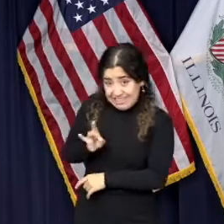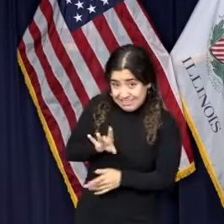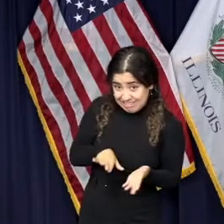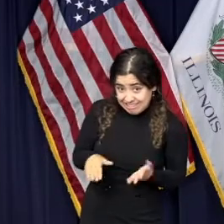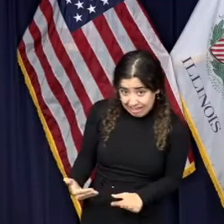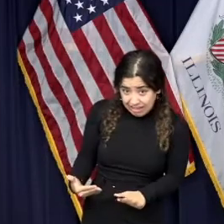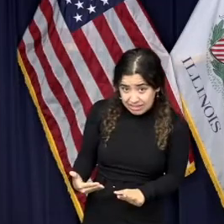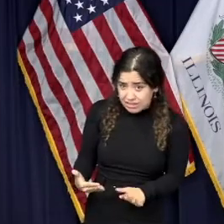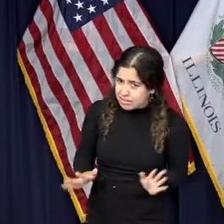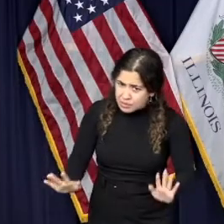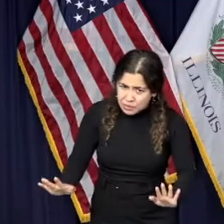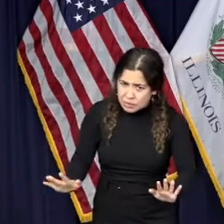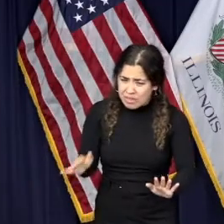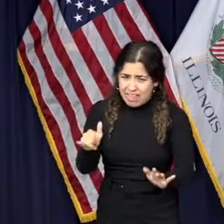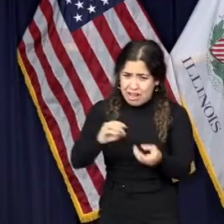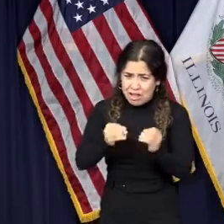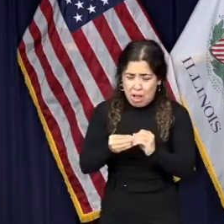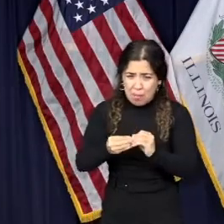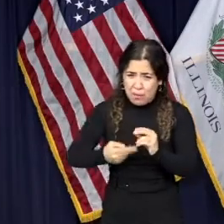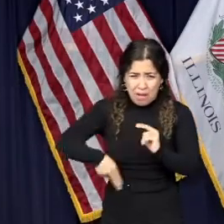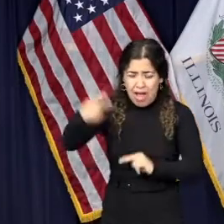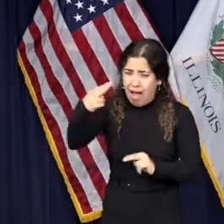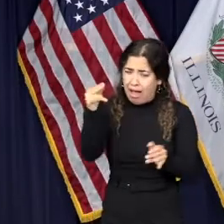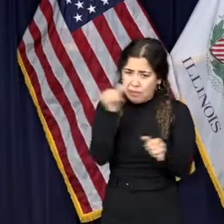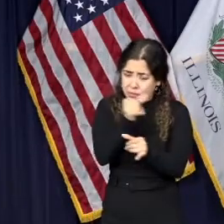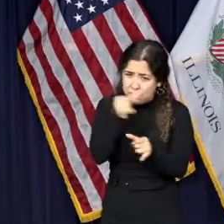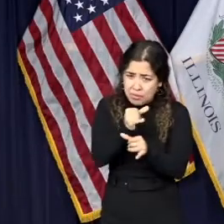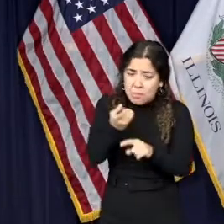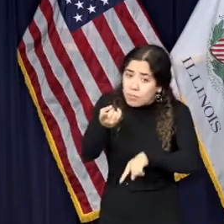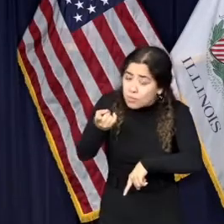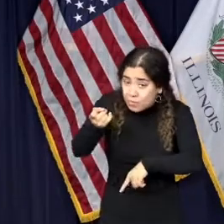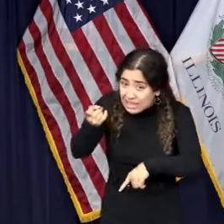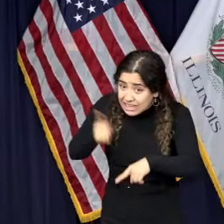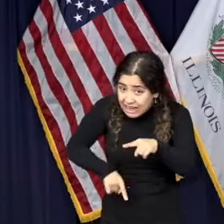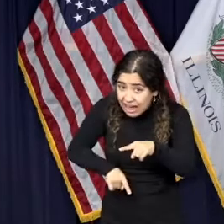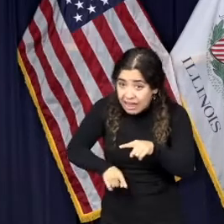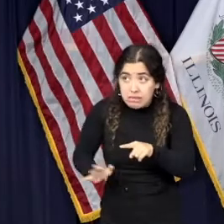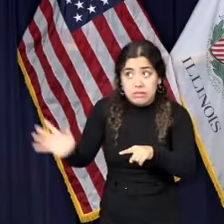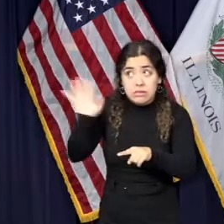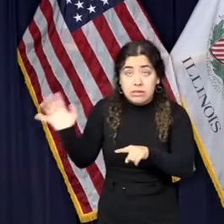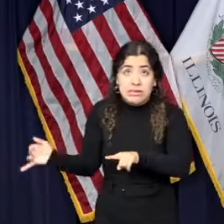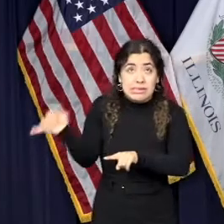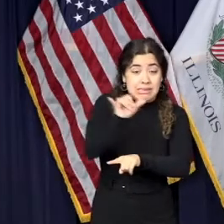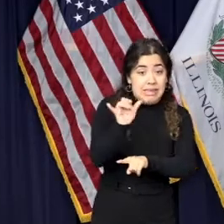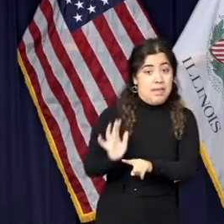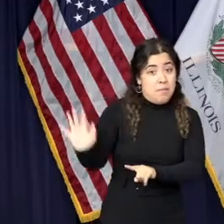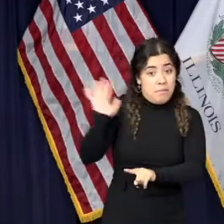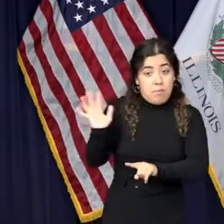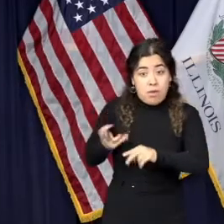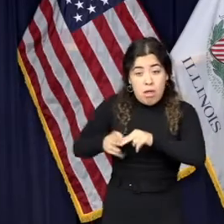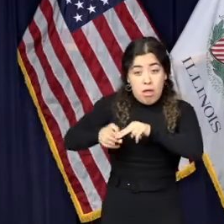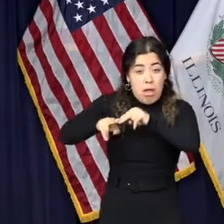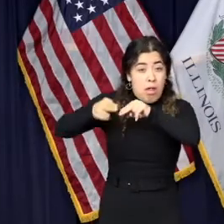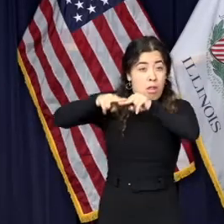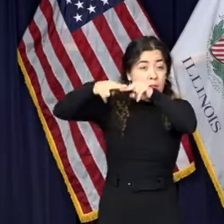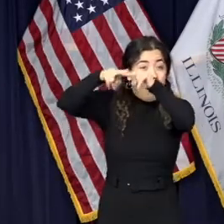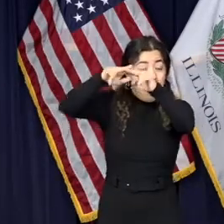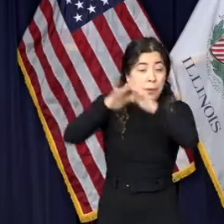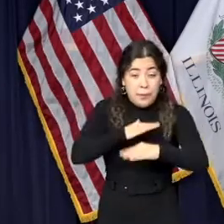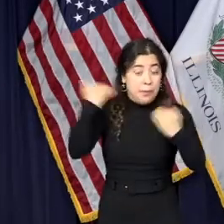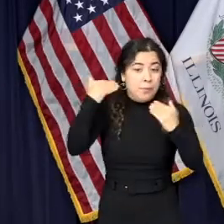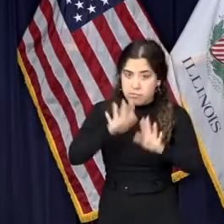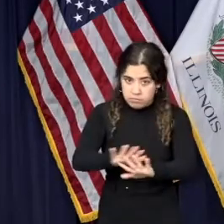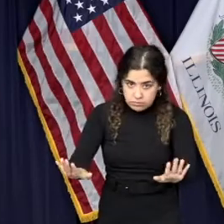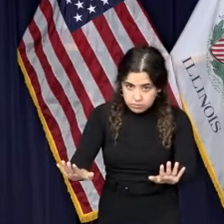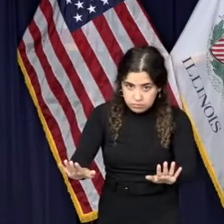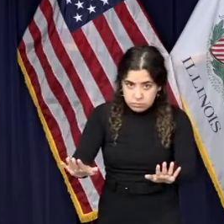still too high, but we can't continue to increase back to where we were. Counties and communities across the entire